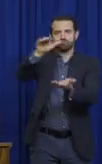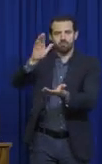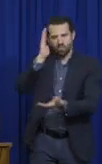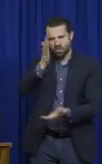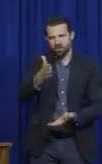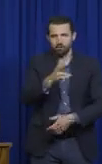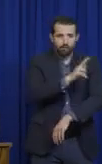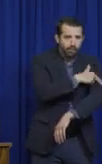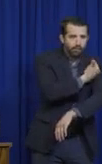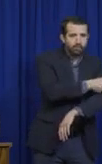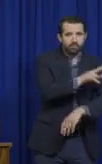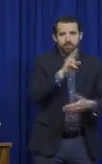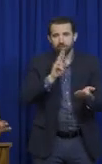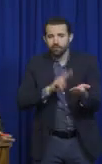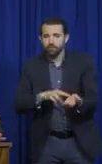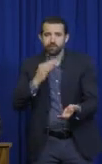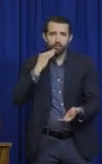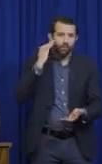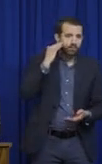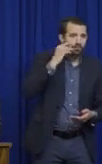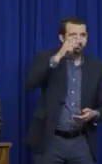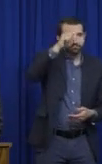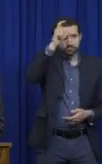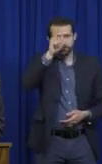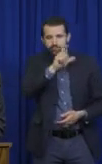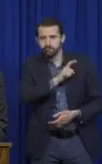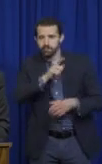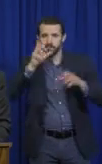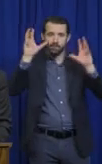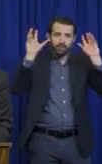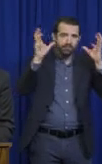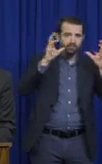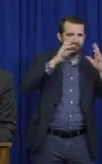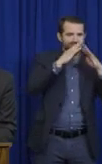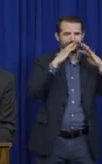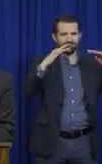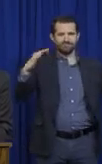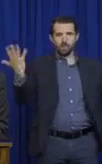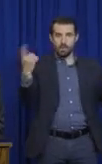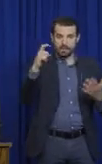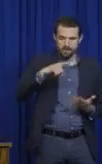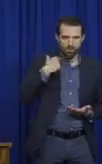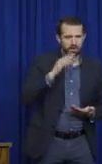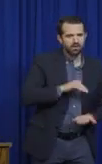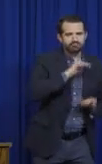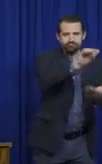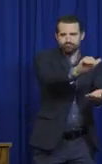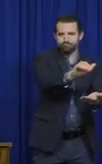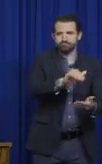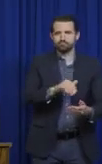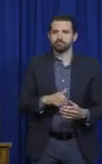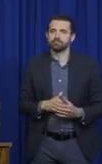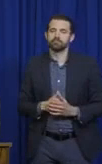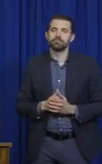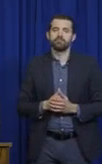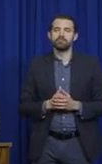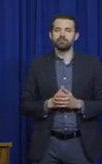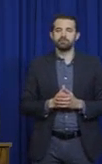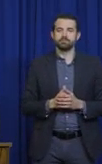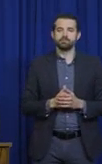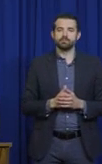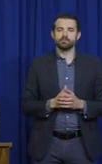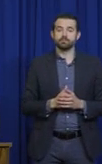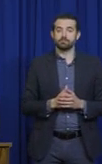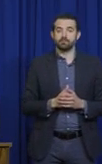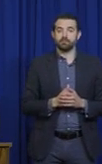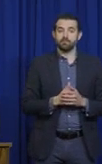as well as first responders out in the field. I'd also like to provide a quick update on two other